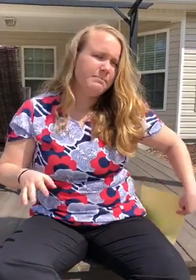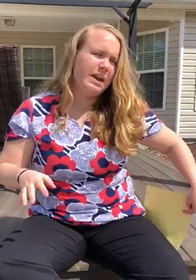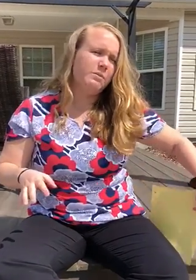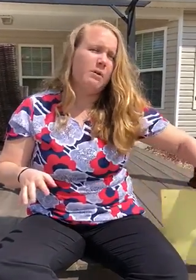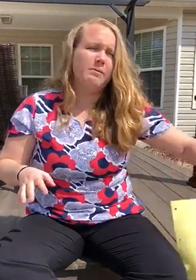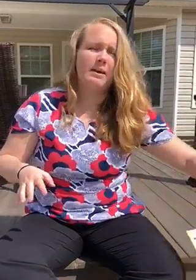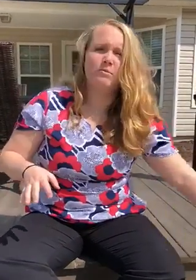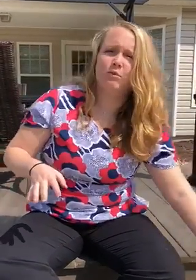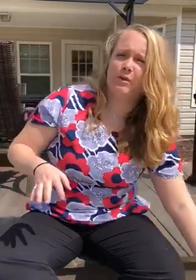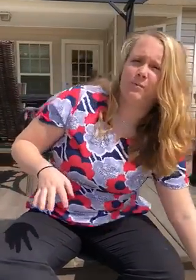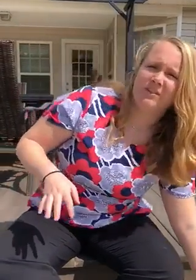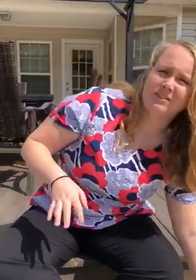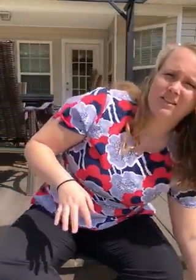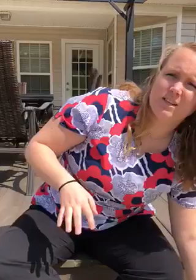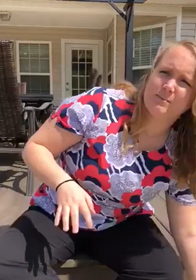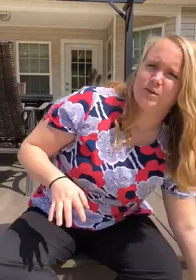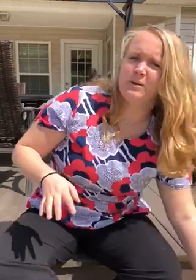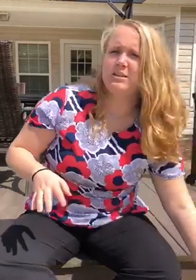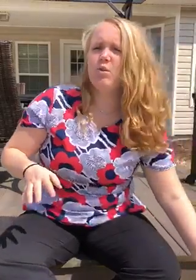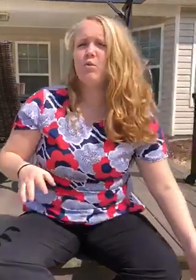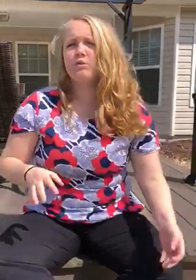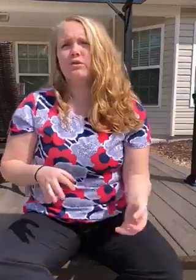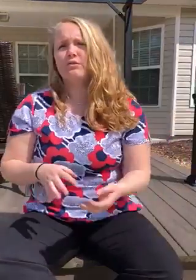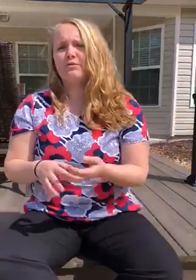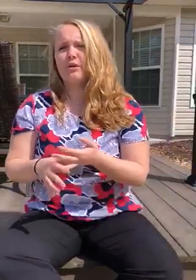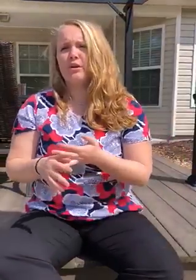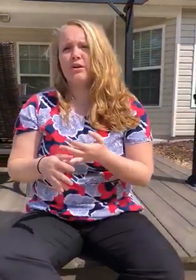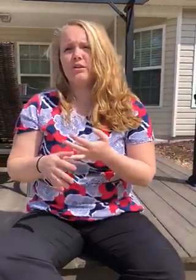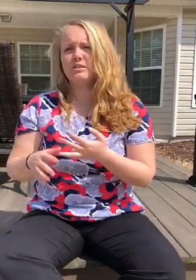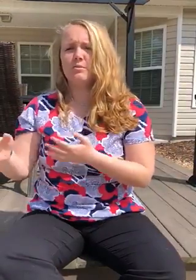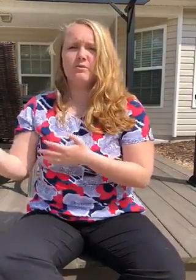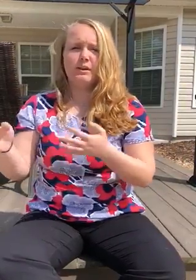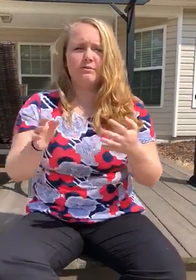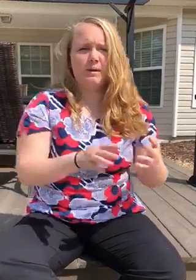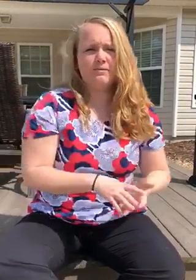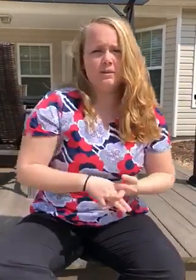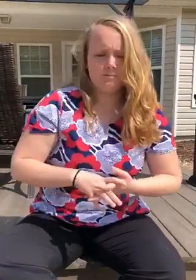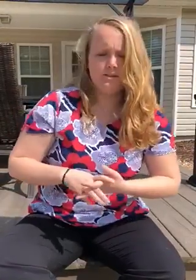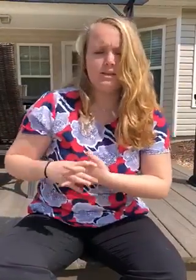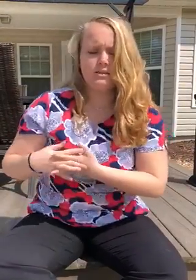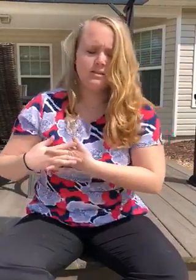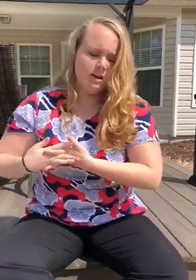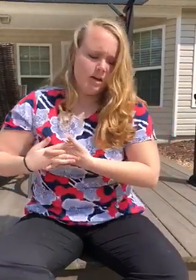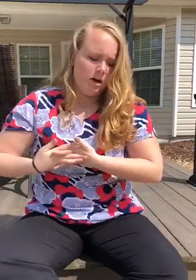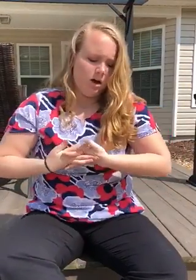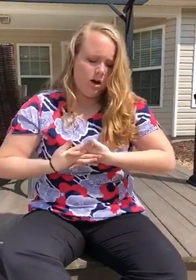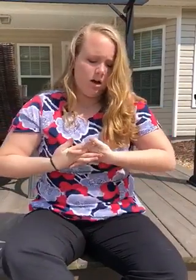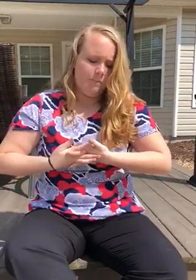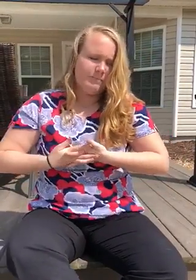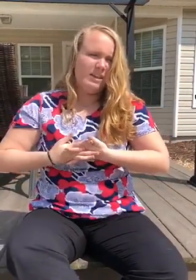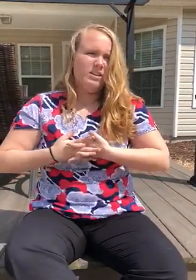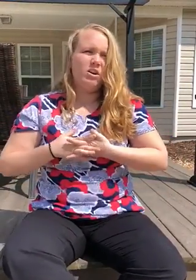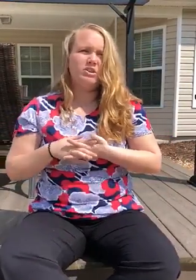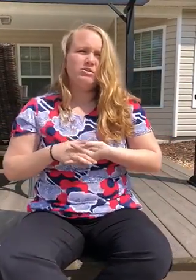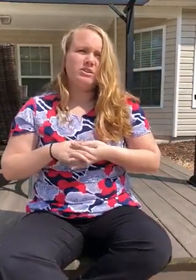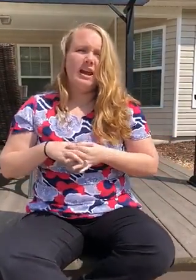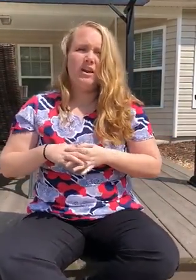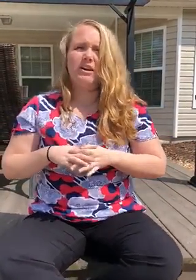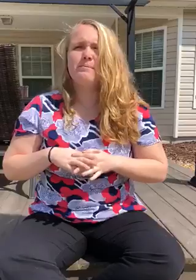They would probably have more frequent visits, especially when he gets older, to prevent from having gum disease. And then also just the area,